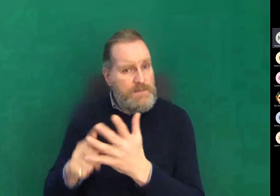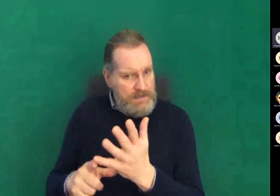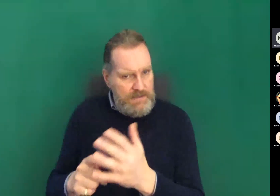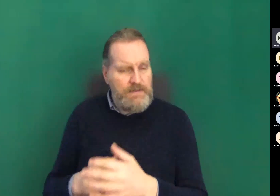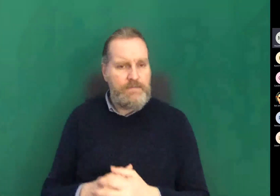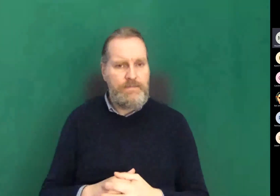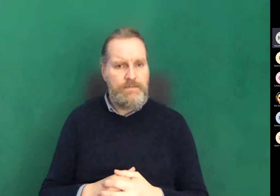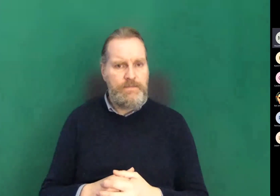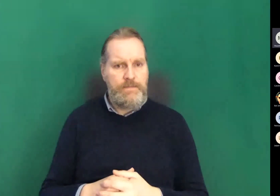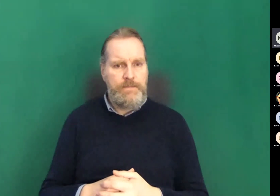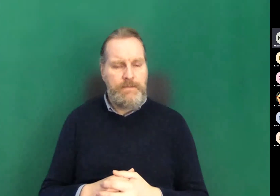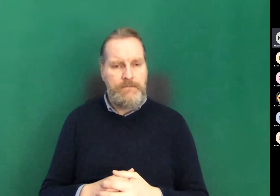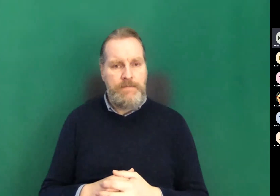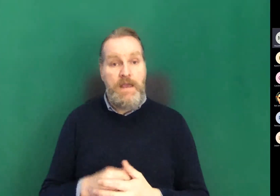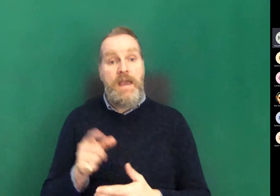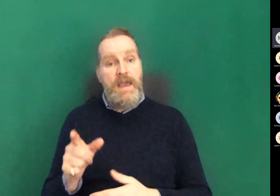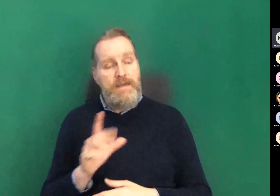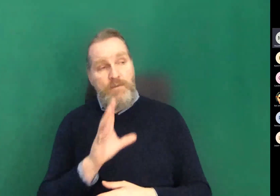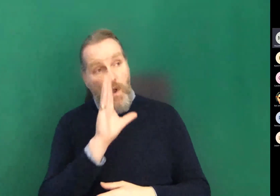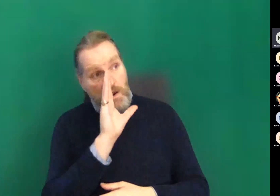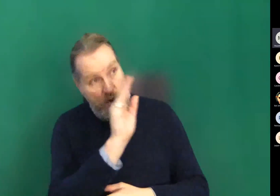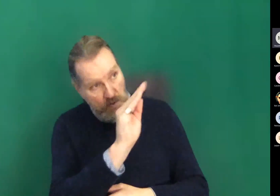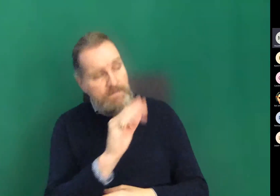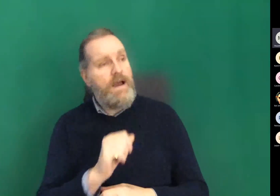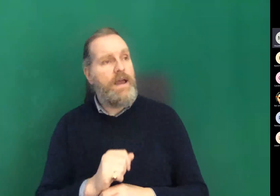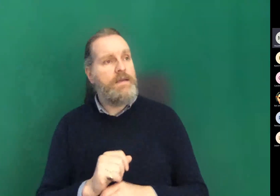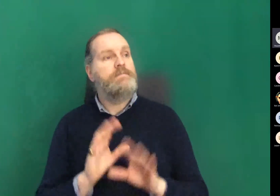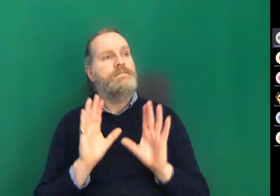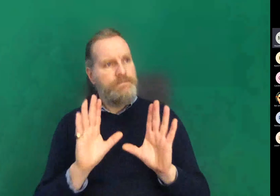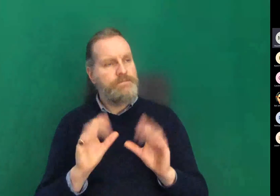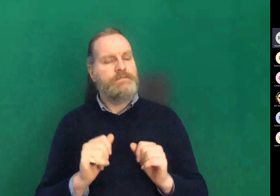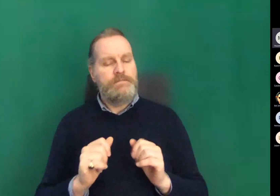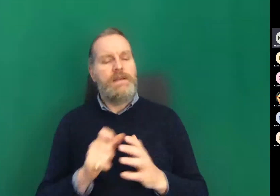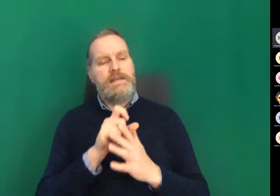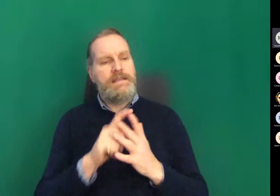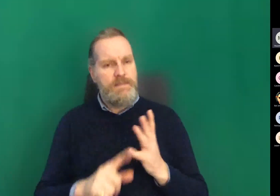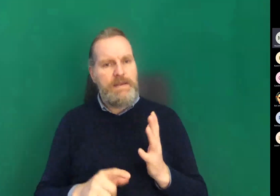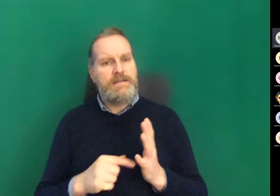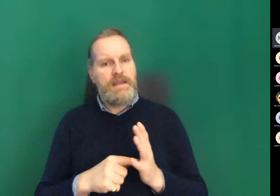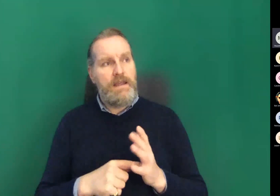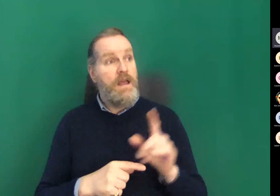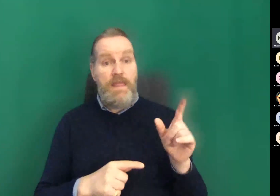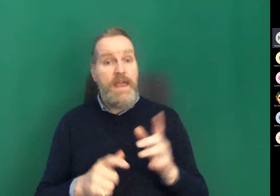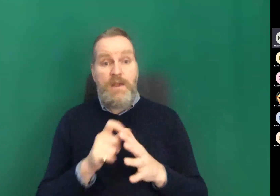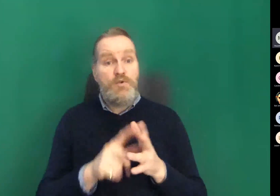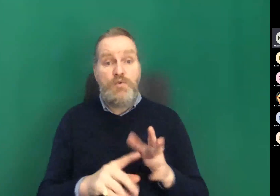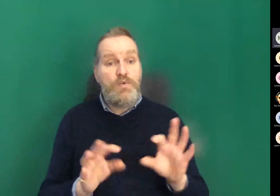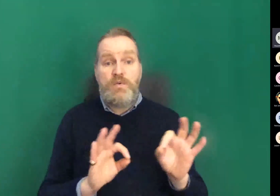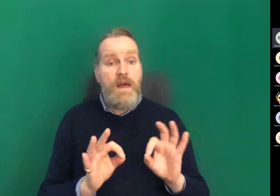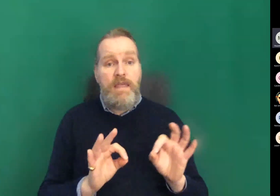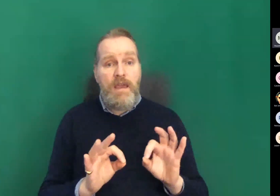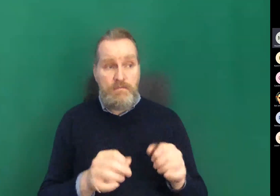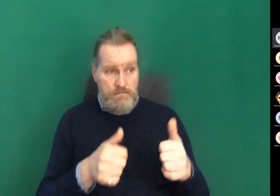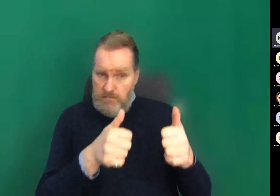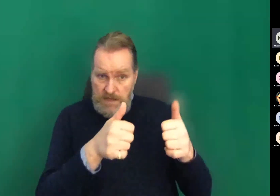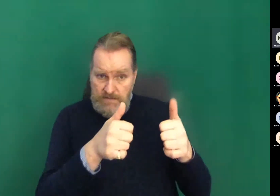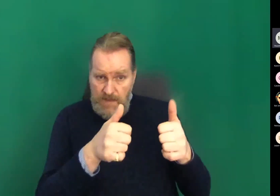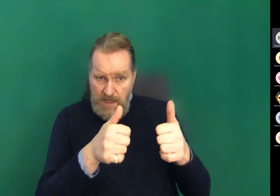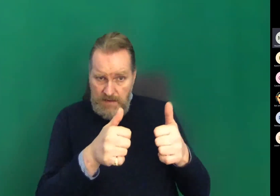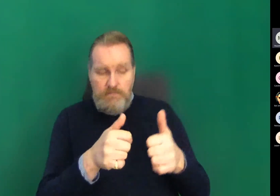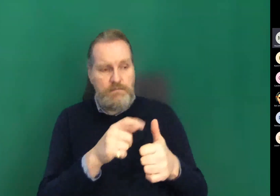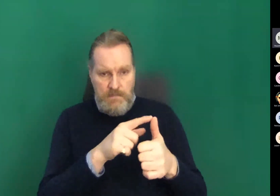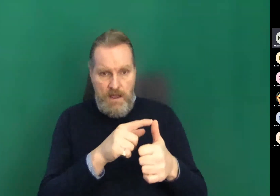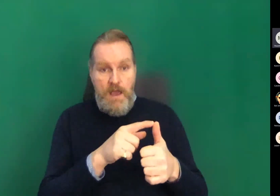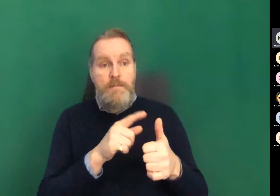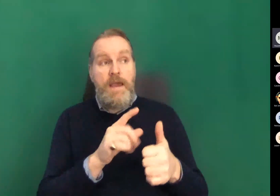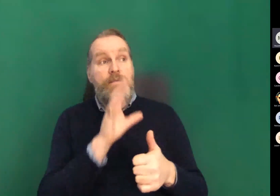Just notifying an employer of your disability does not normally require your employer to do anything. However, if you ask for a reasonable